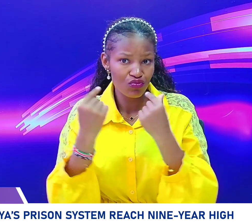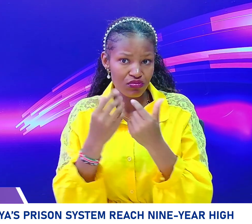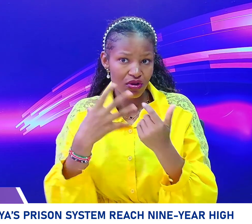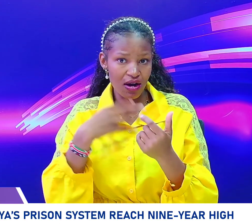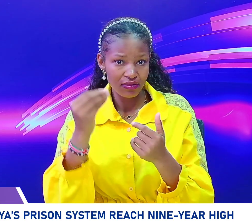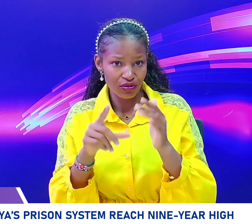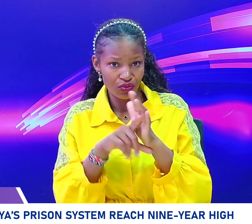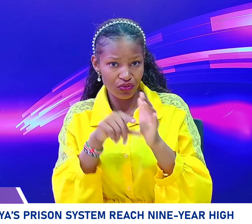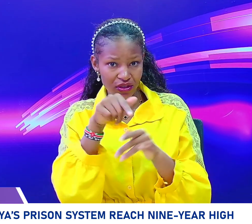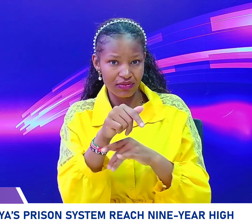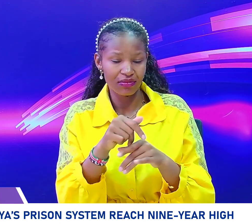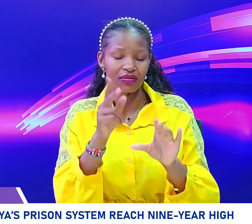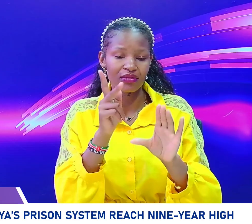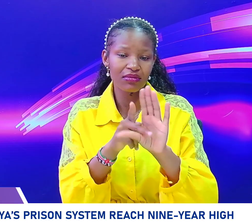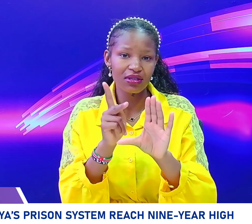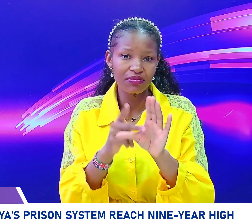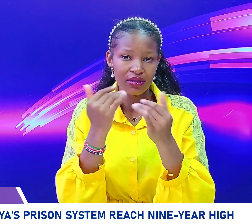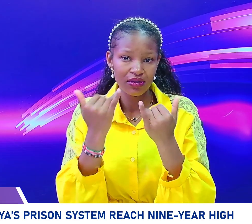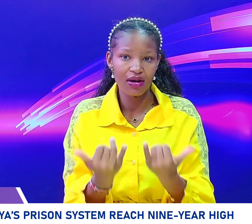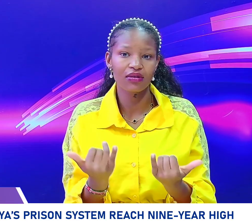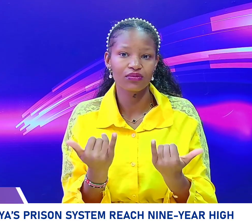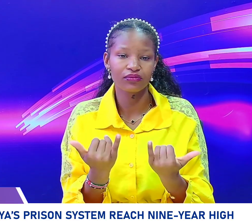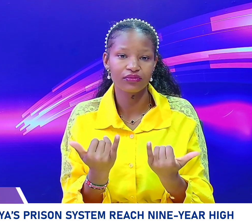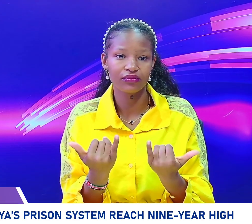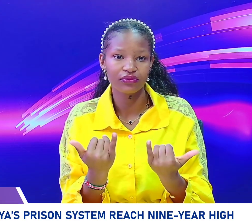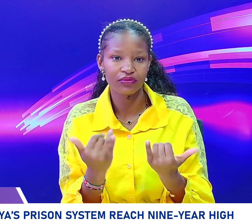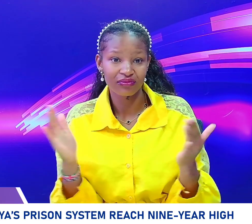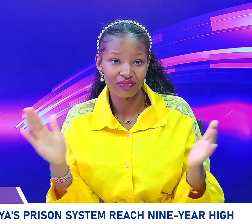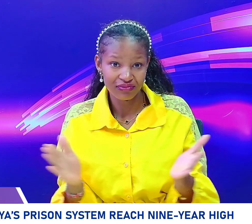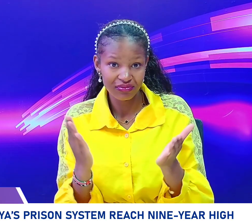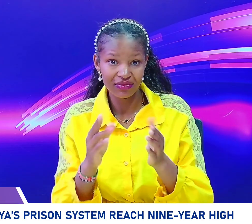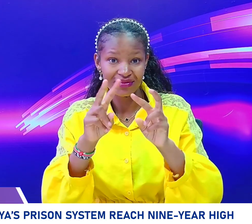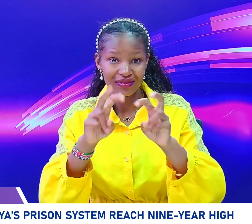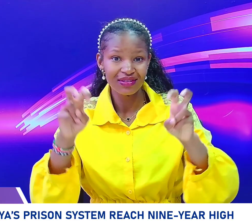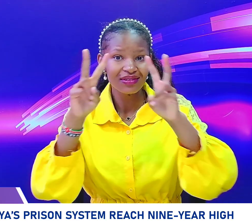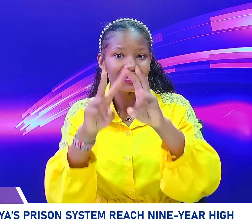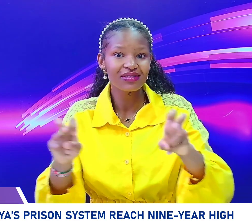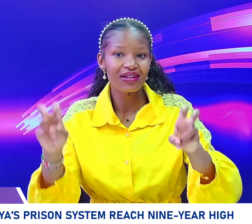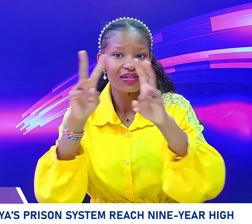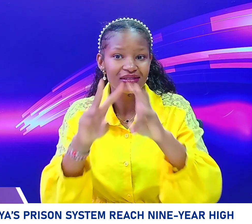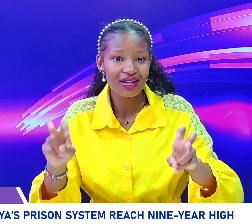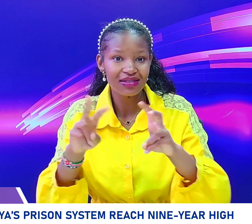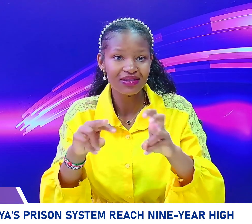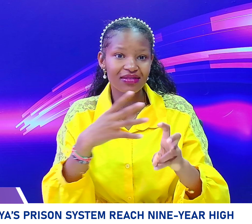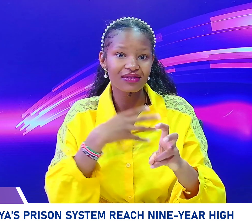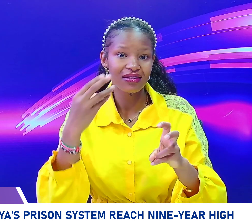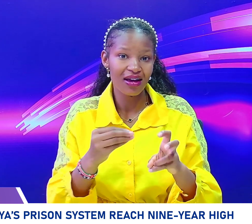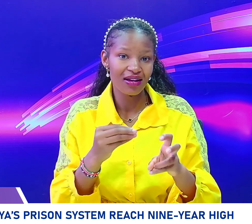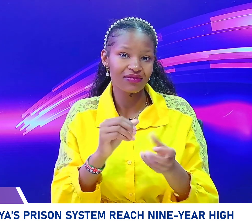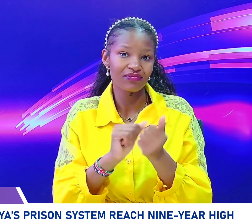that congestion and inadequate resources remain widespread. Rights groups and legal practitioners are now